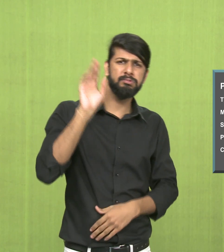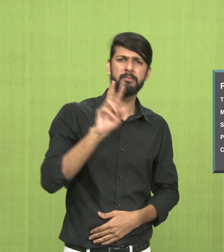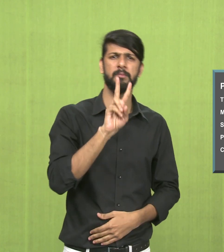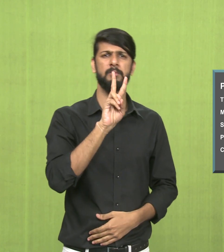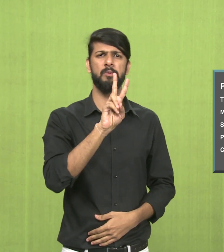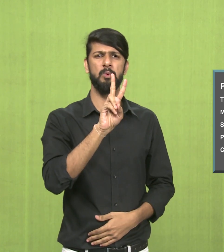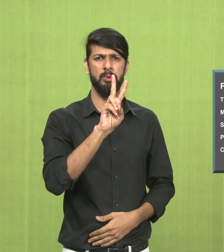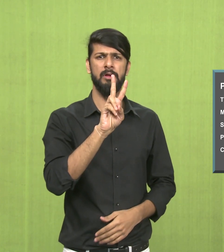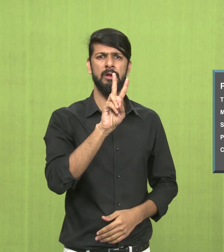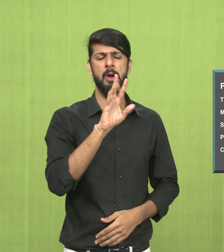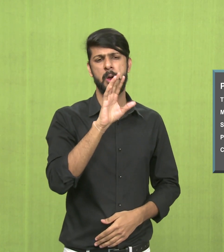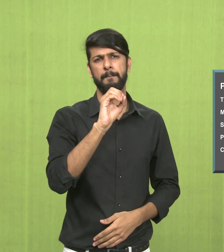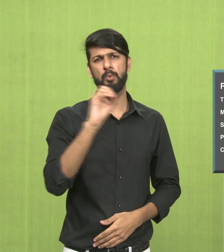The period is second,